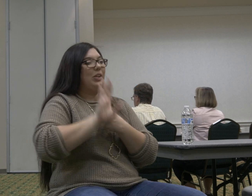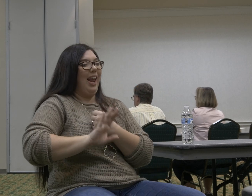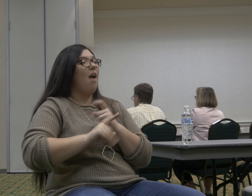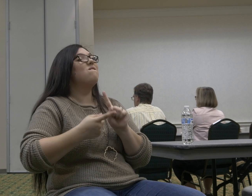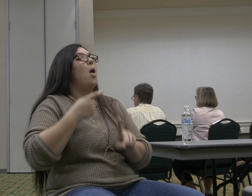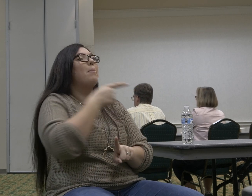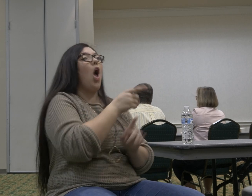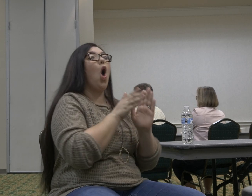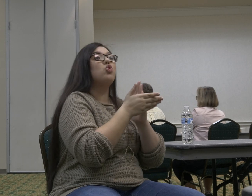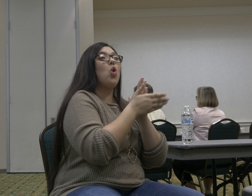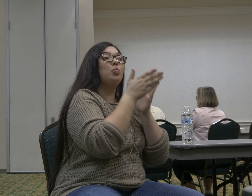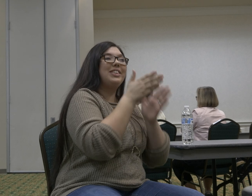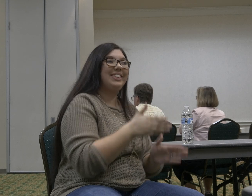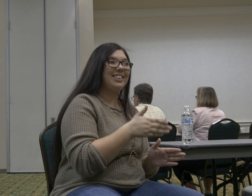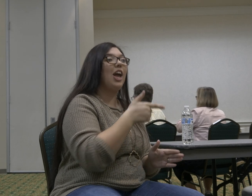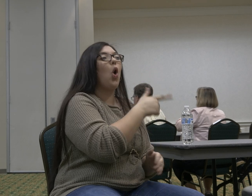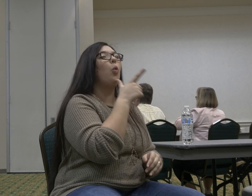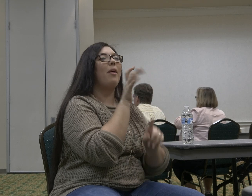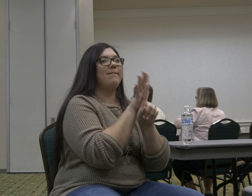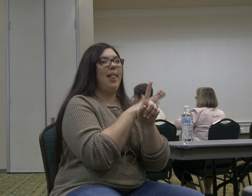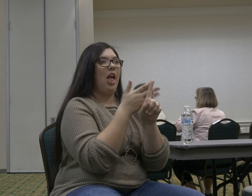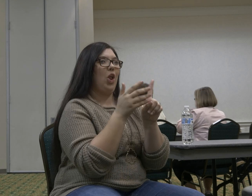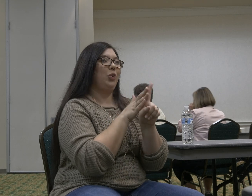who flatters with her words.